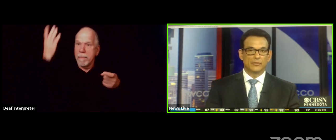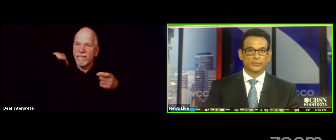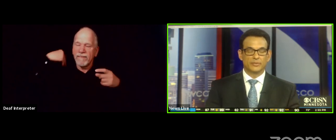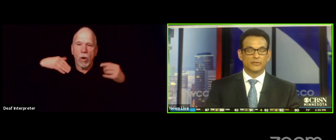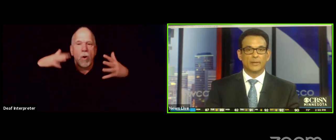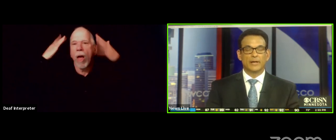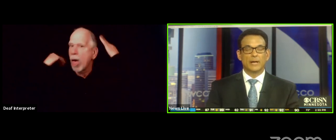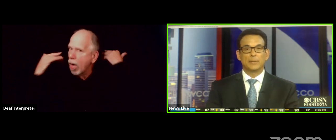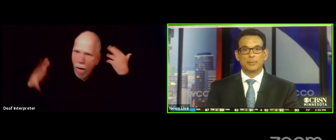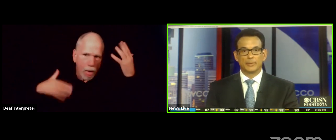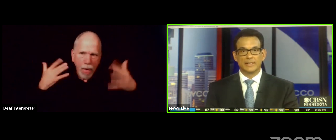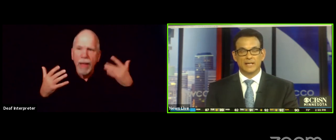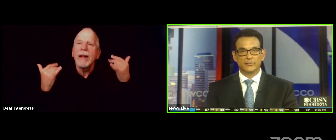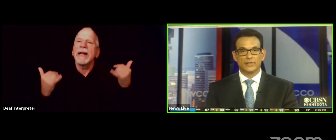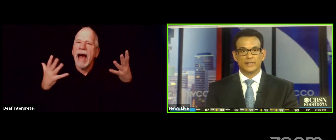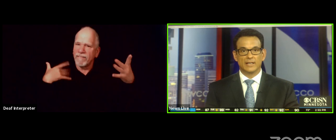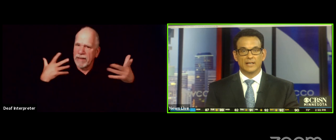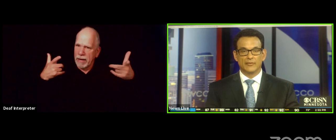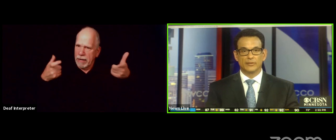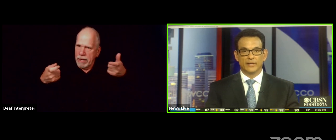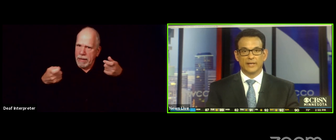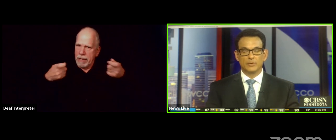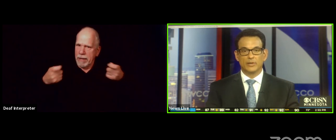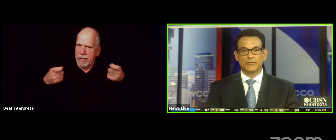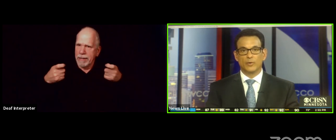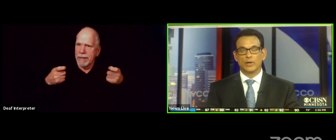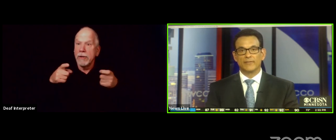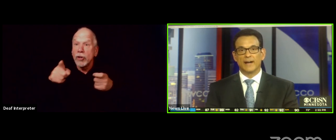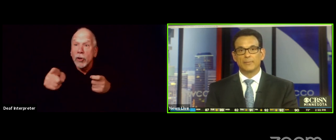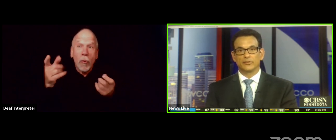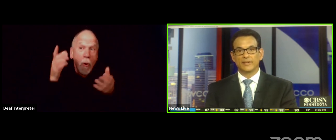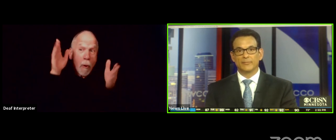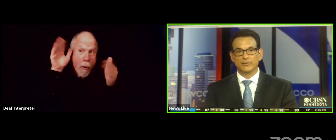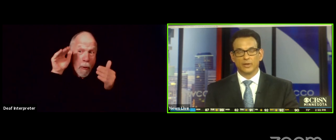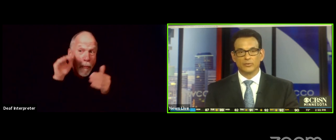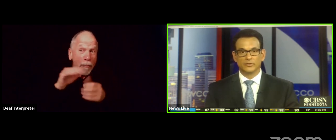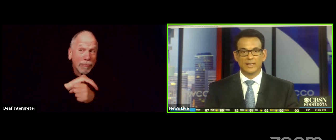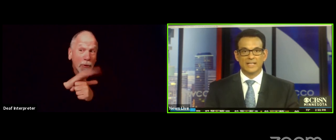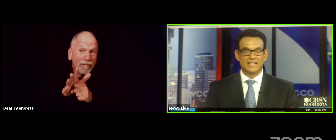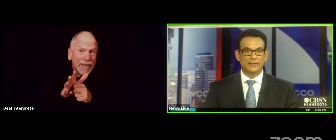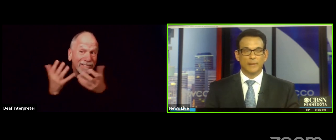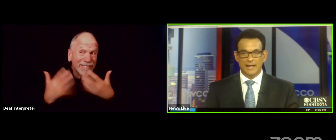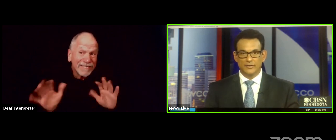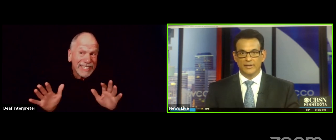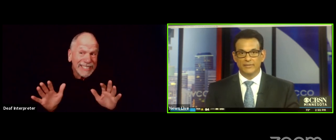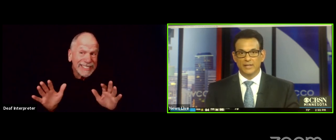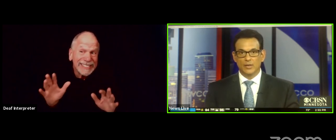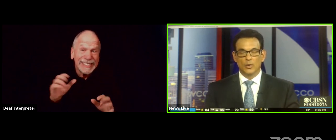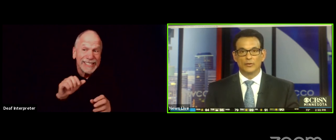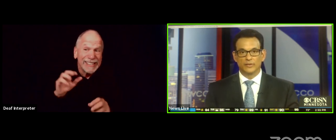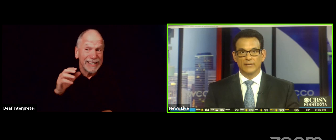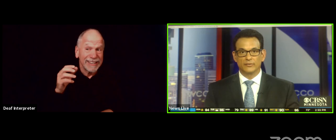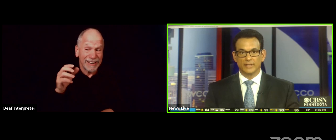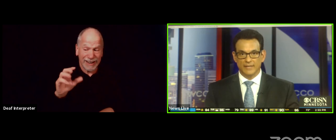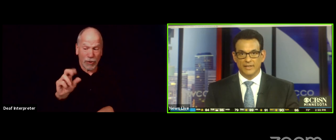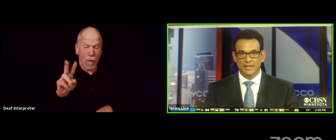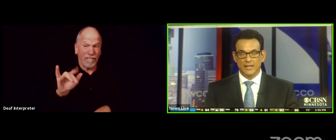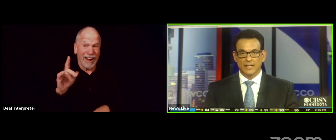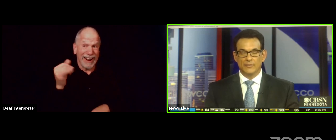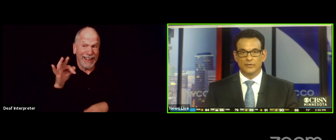those, doesn't matter how many people are being tested, the government said between 4 and 5% of Minnesotans test positive when those tests are